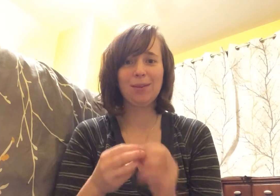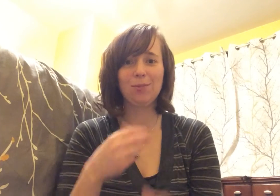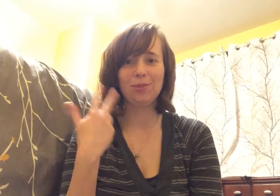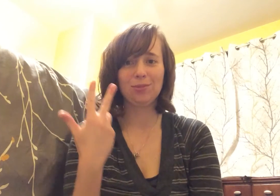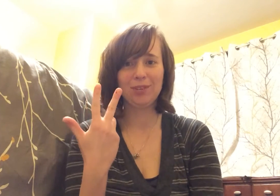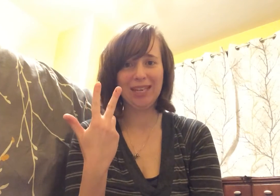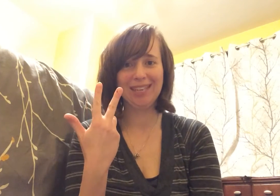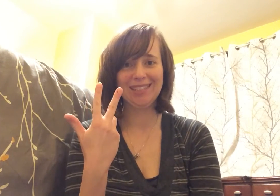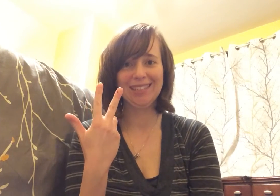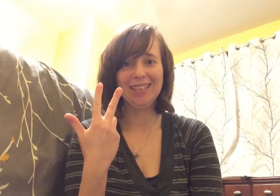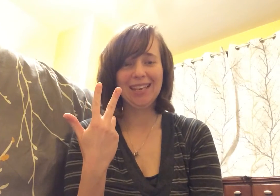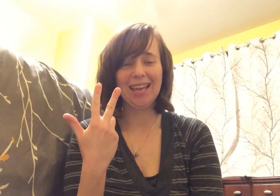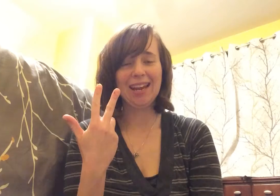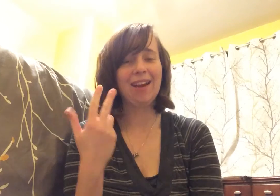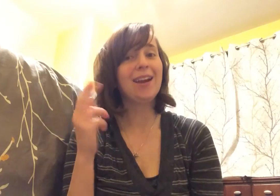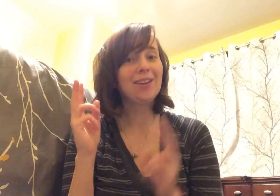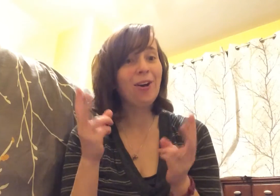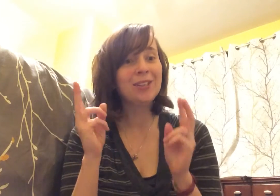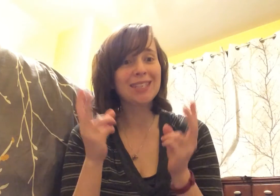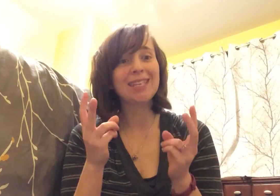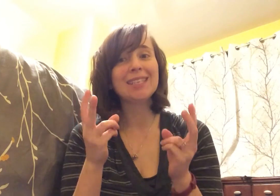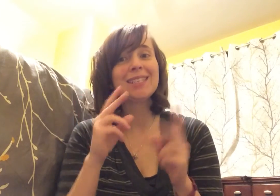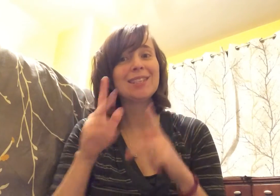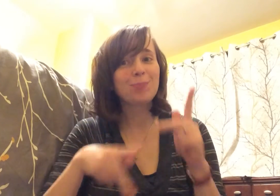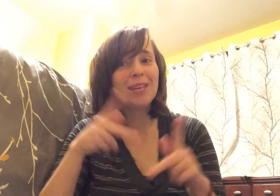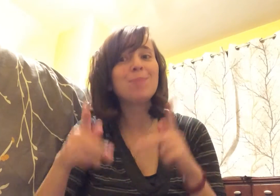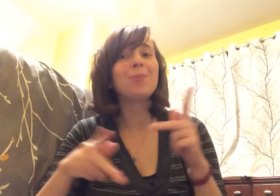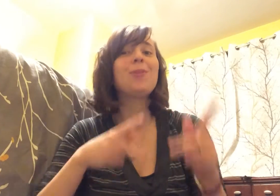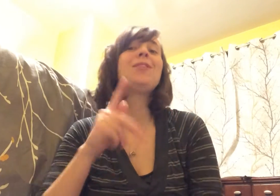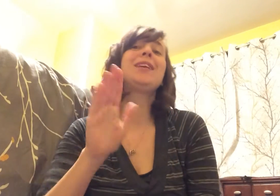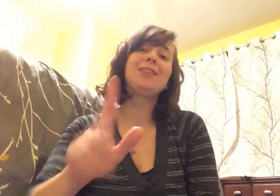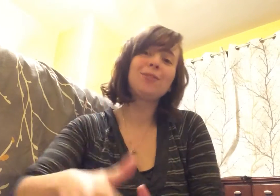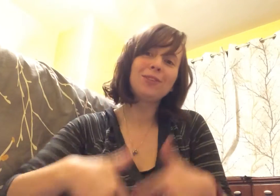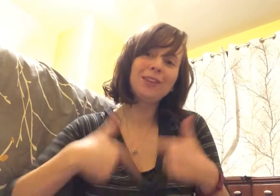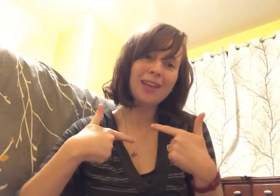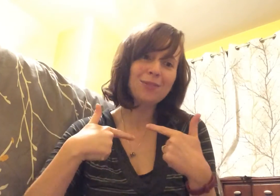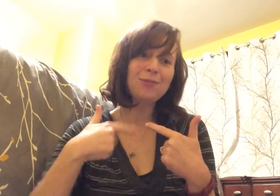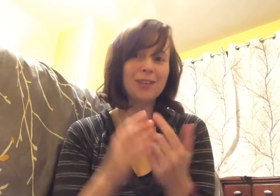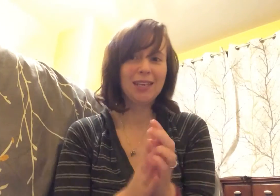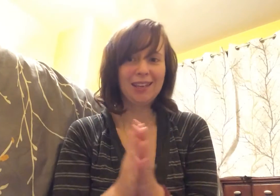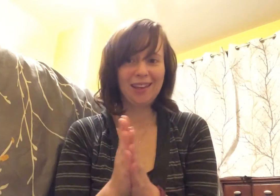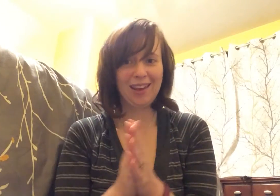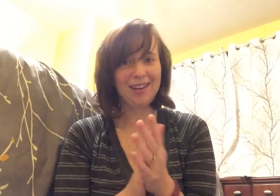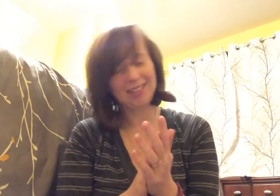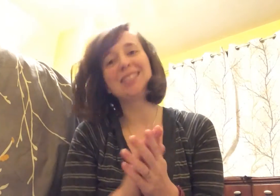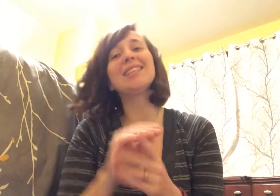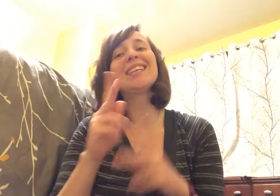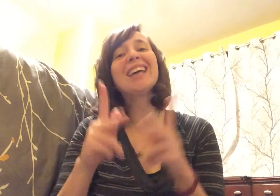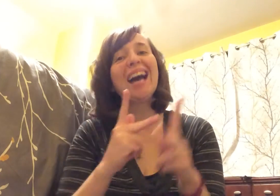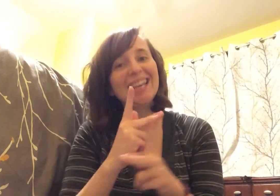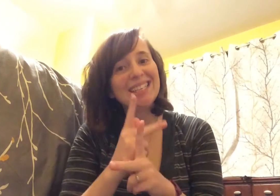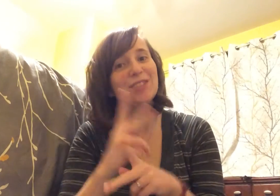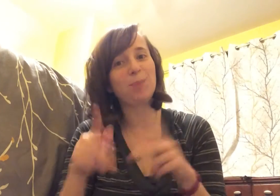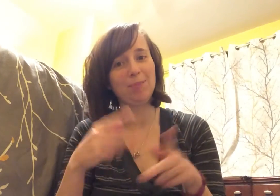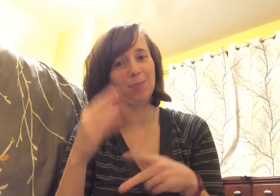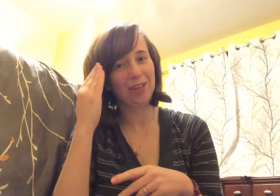number 3, and I called it the people in your life. And it's the kinds of people that